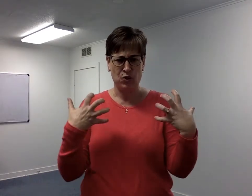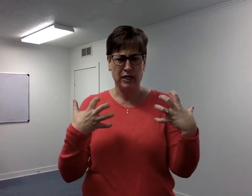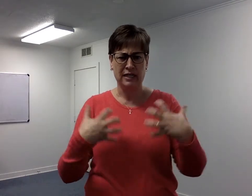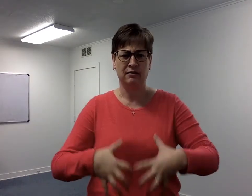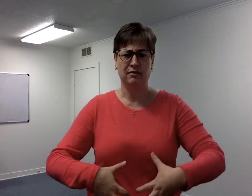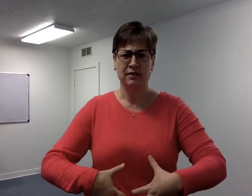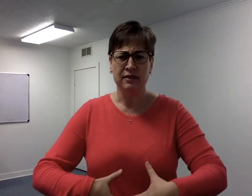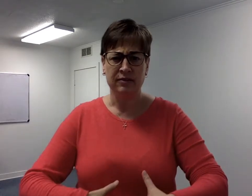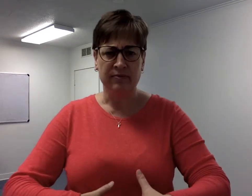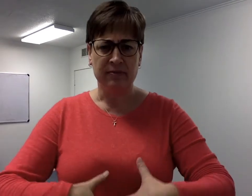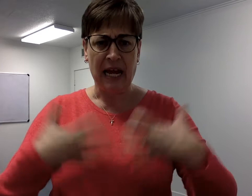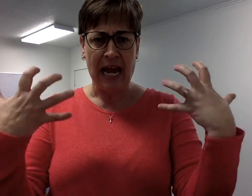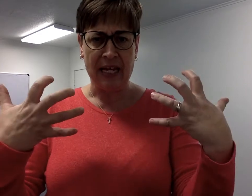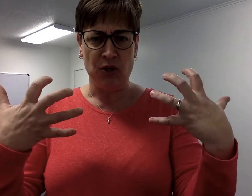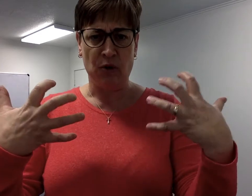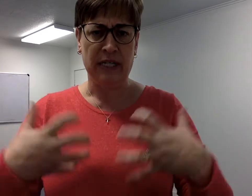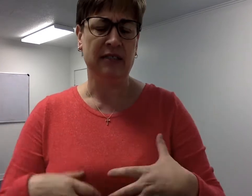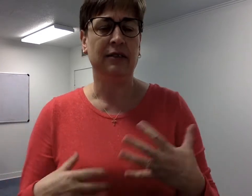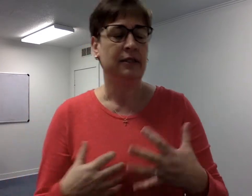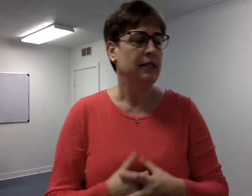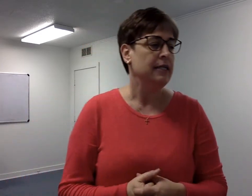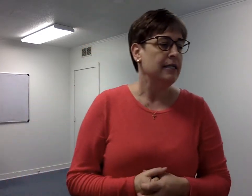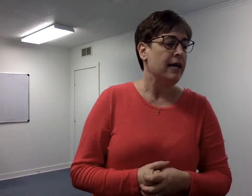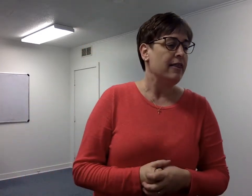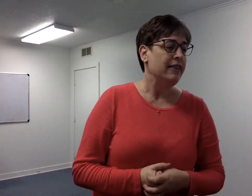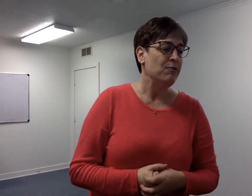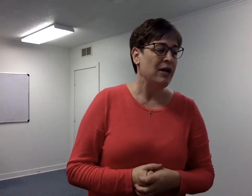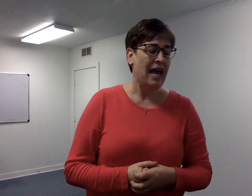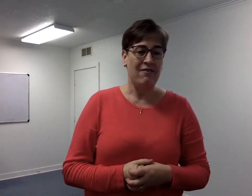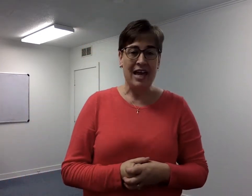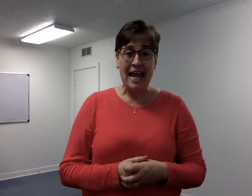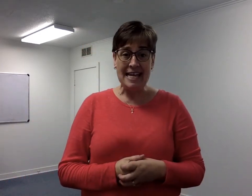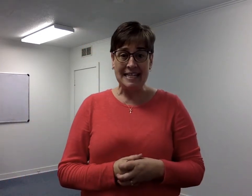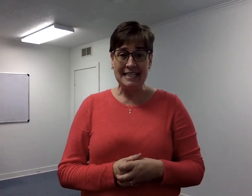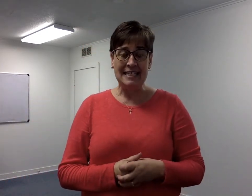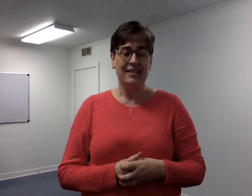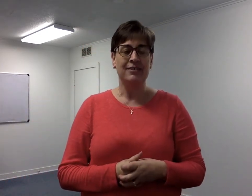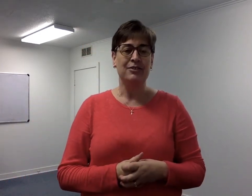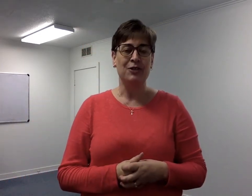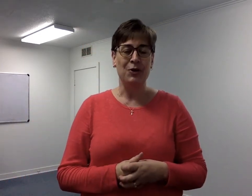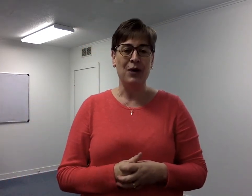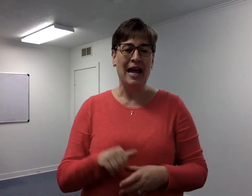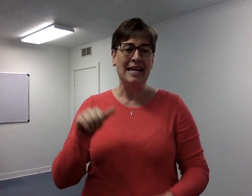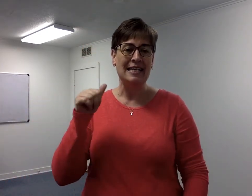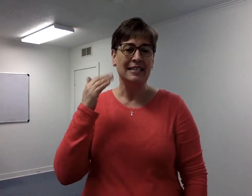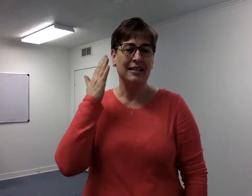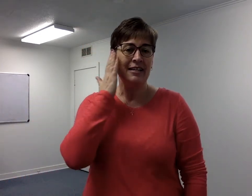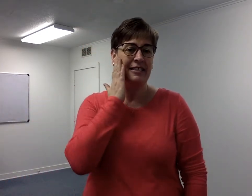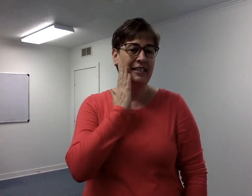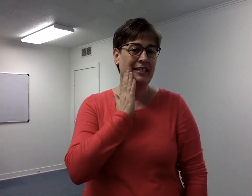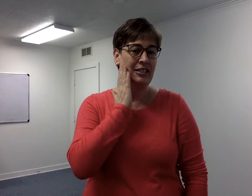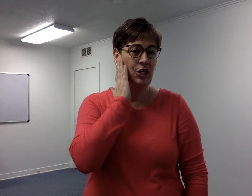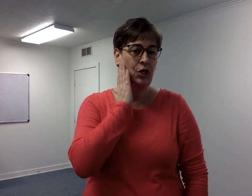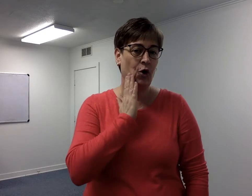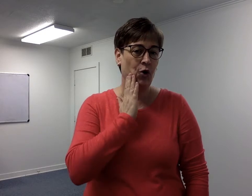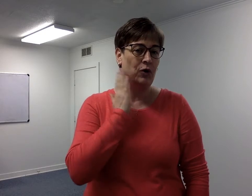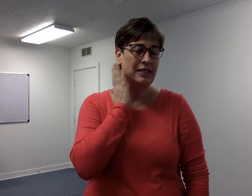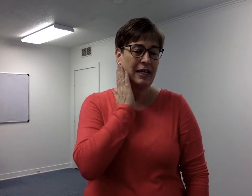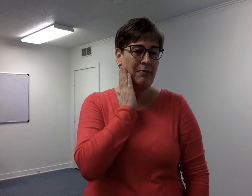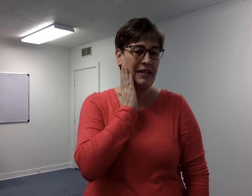angry, angry. Then we have ant. So ant, since it's girl, it's going to be down